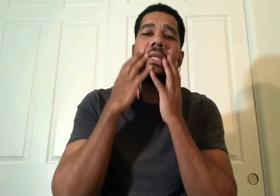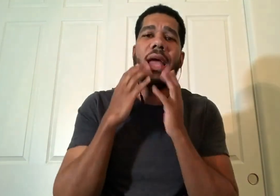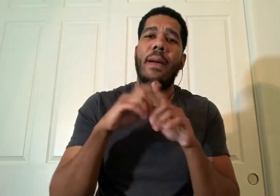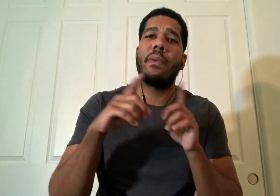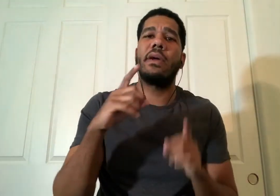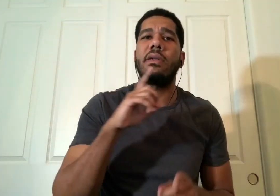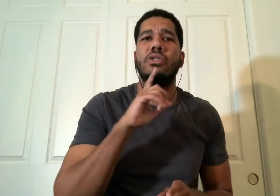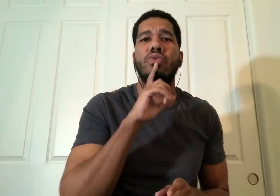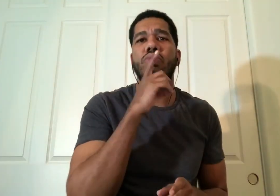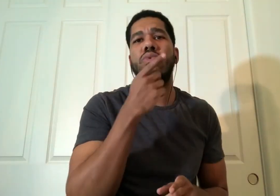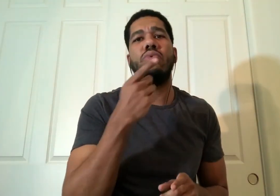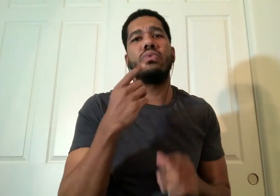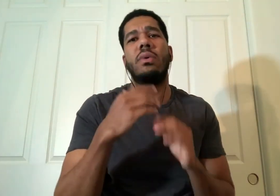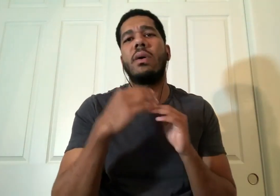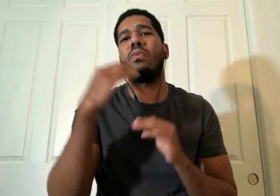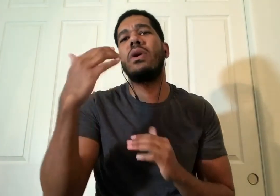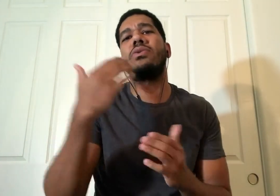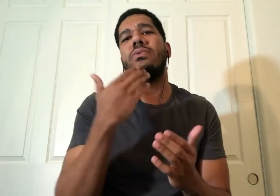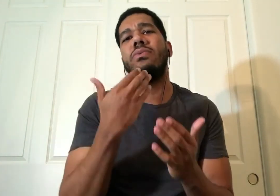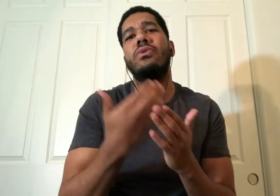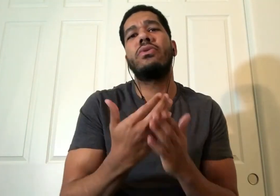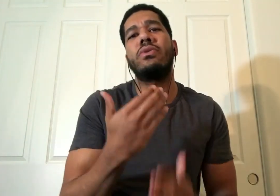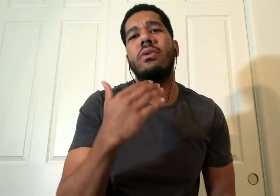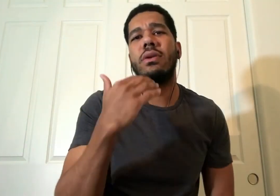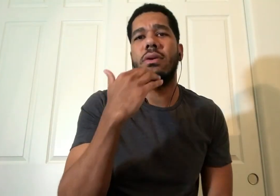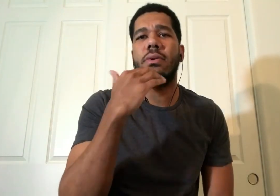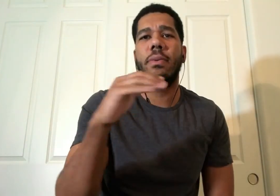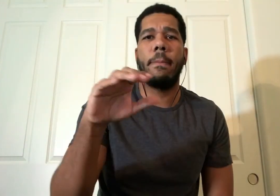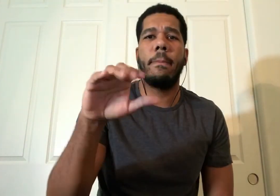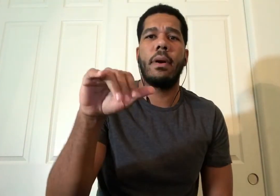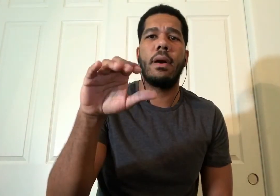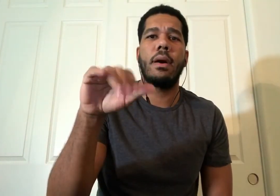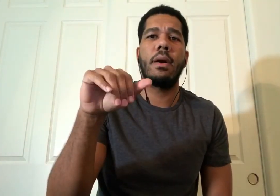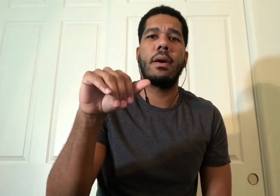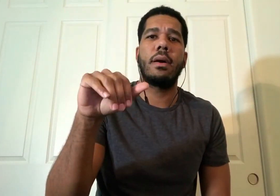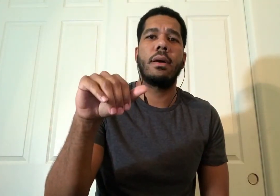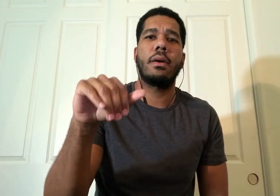It's sad, but it's true. I'm way too good at goodbye.